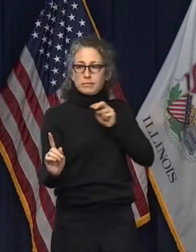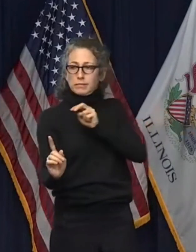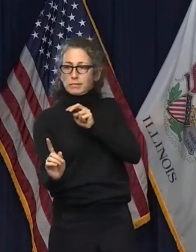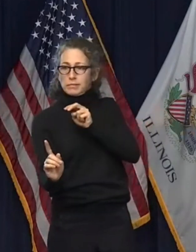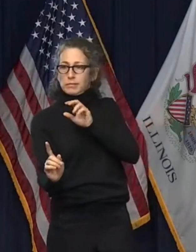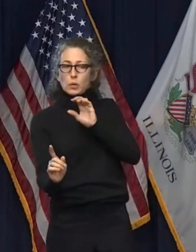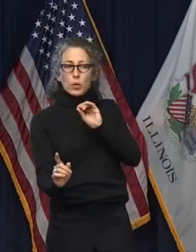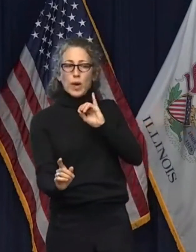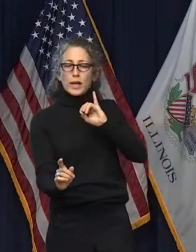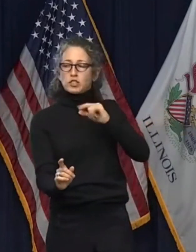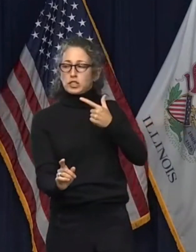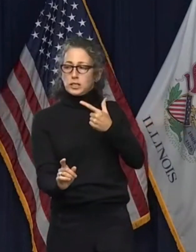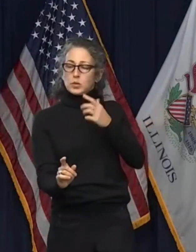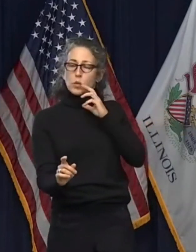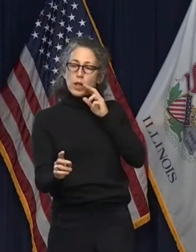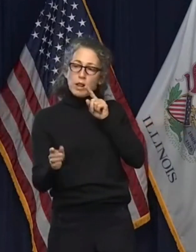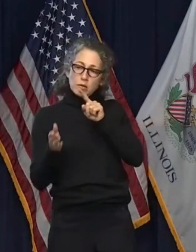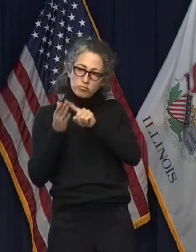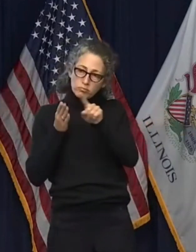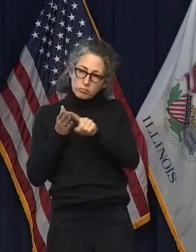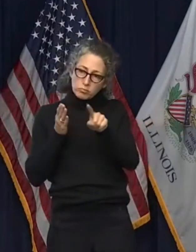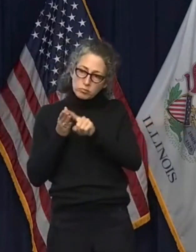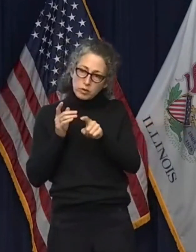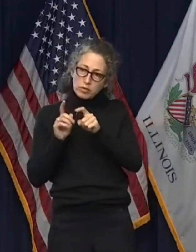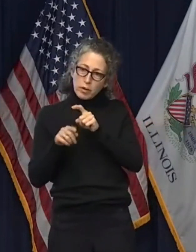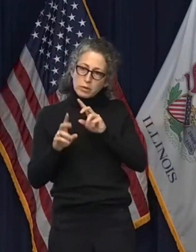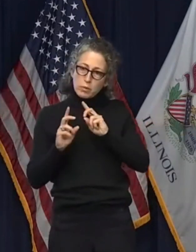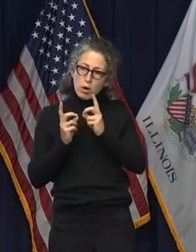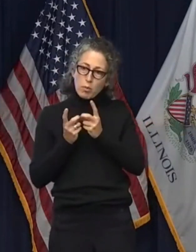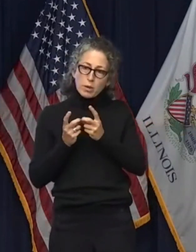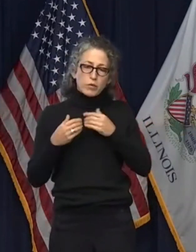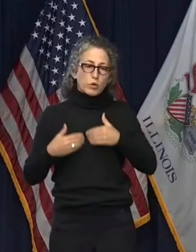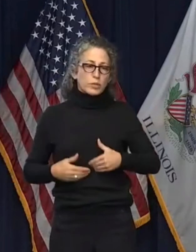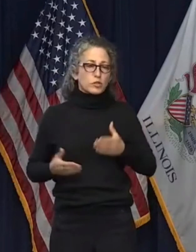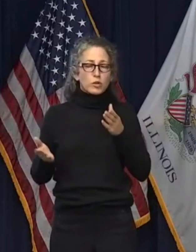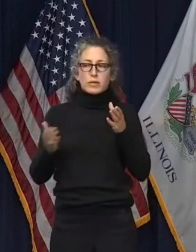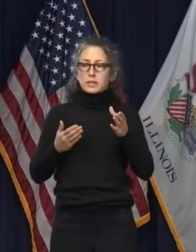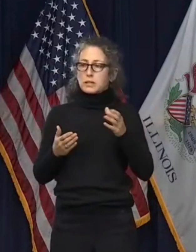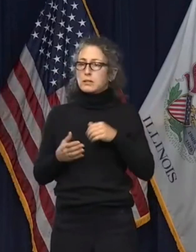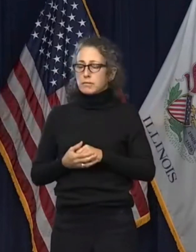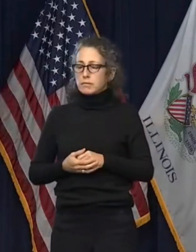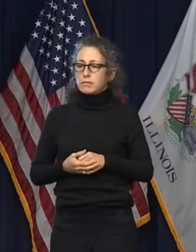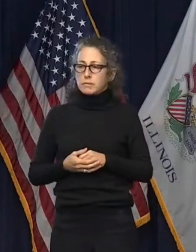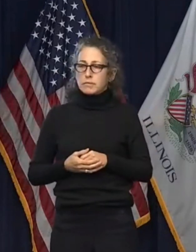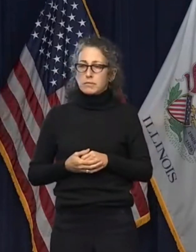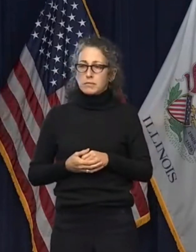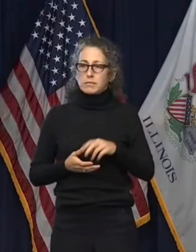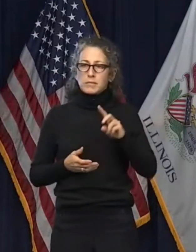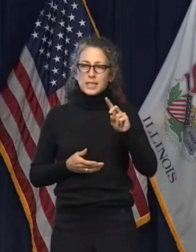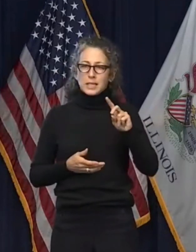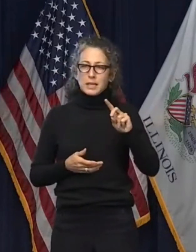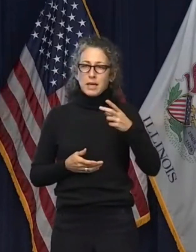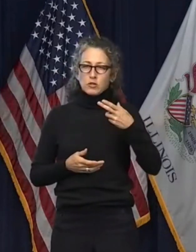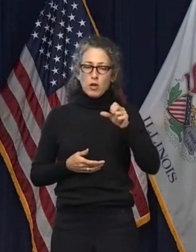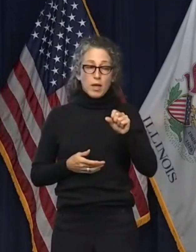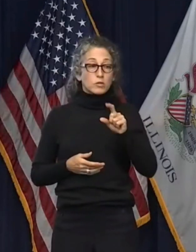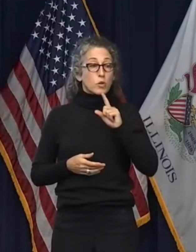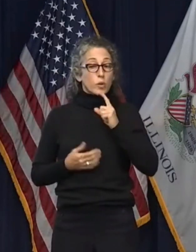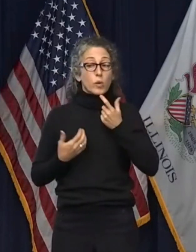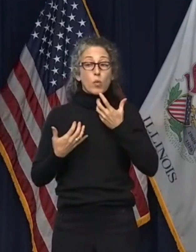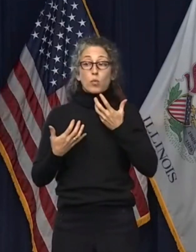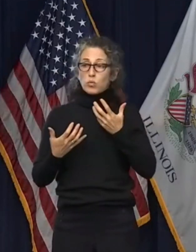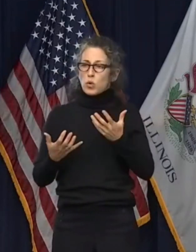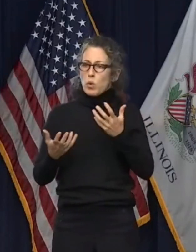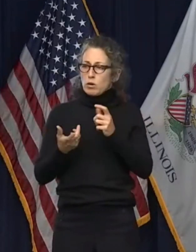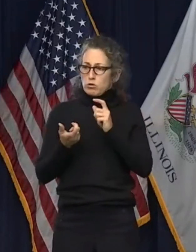an OIG from the Department of Human Services. And so we'll know more over time. But we wanted to make